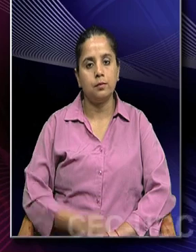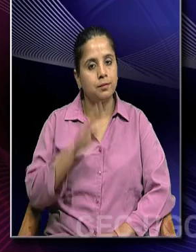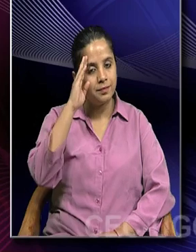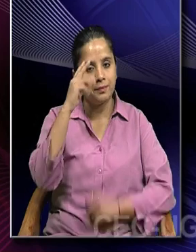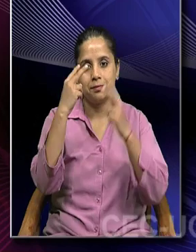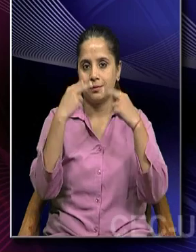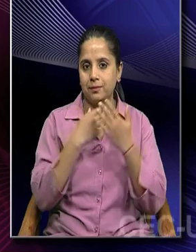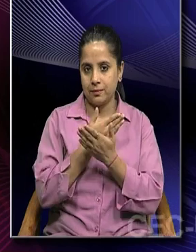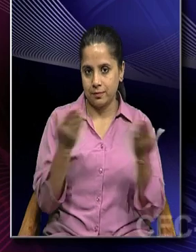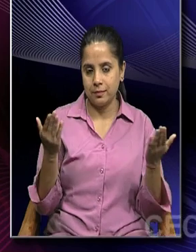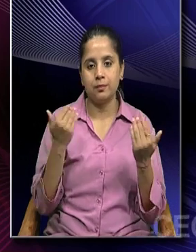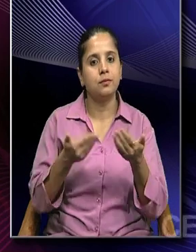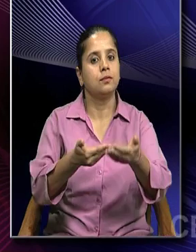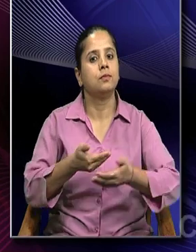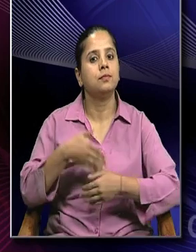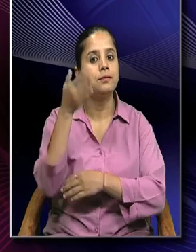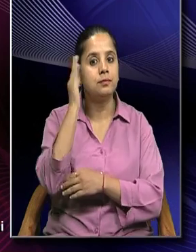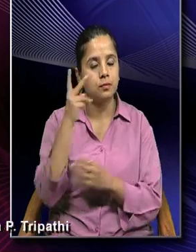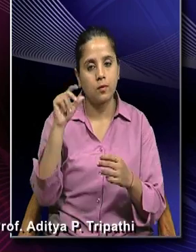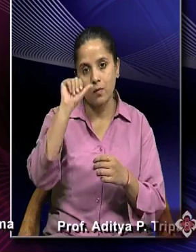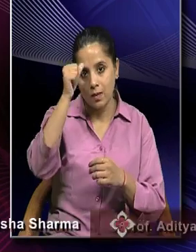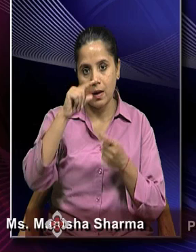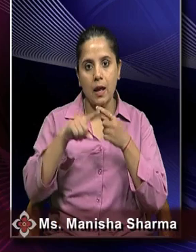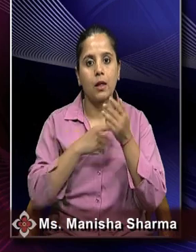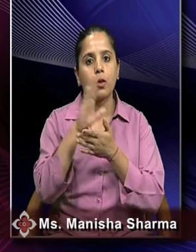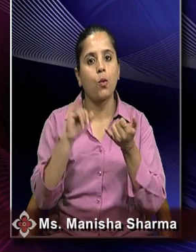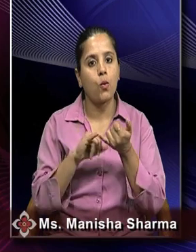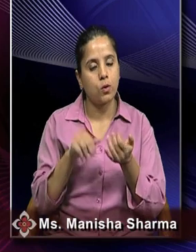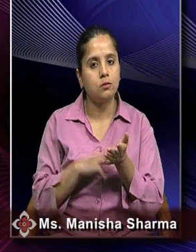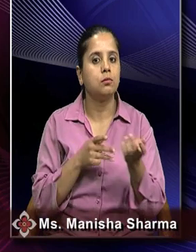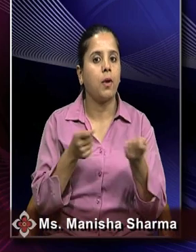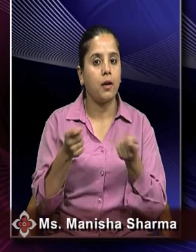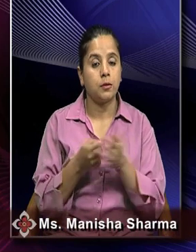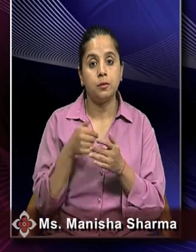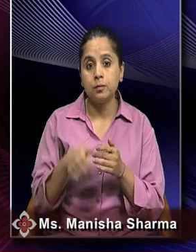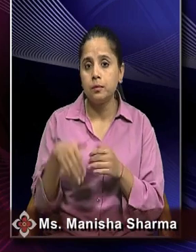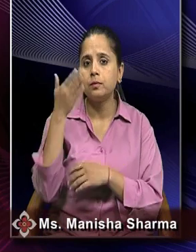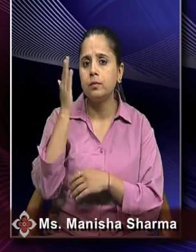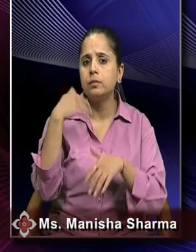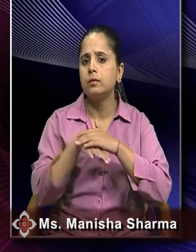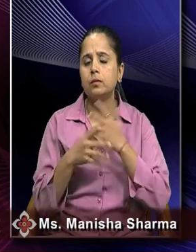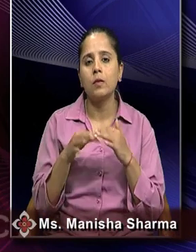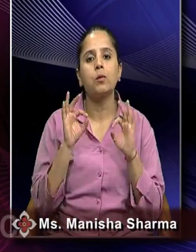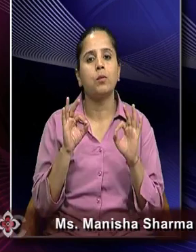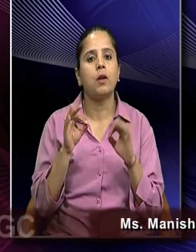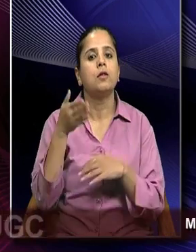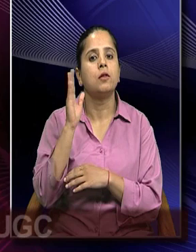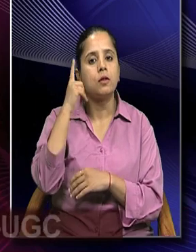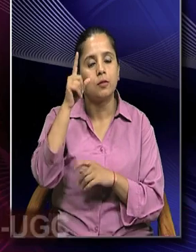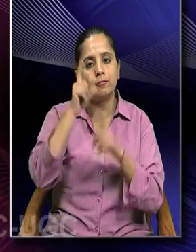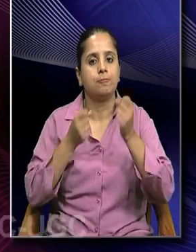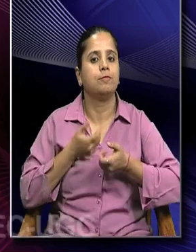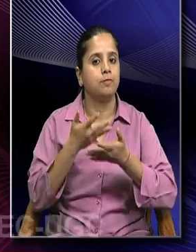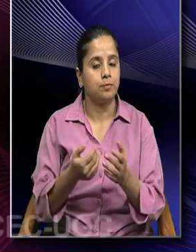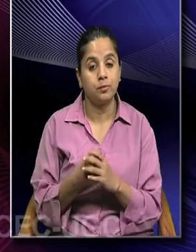Hello viewers, welcome to our lecture series on Indian ethos in management, and this lecture is under a special segment for symbolic